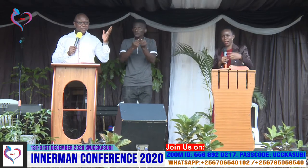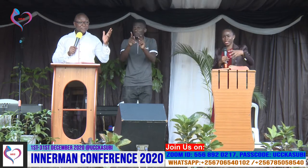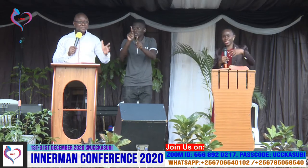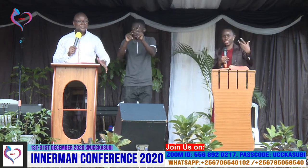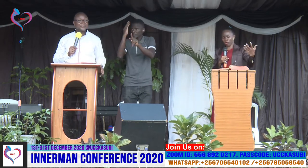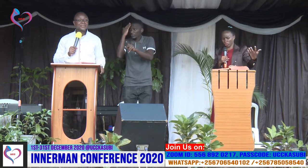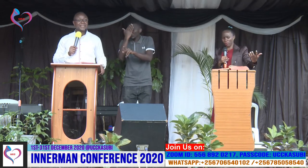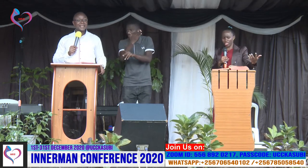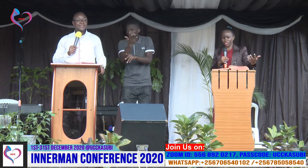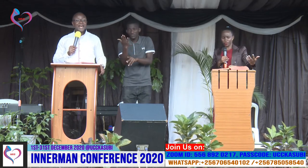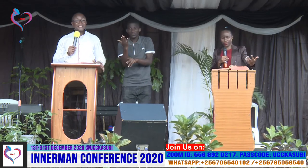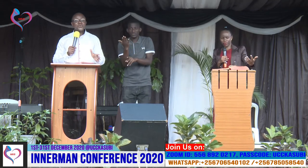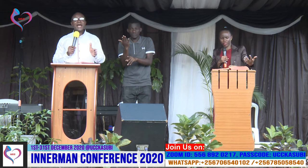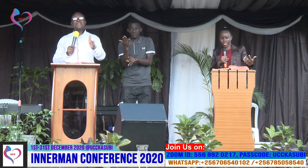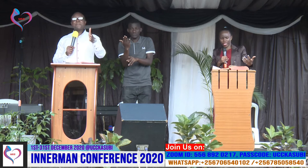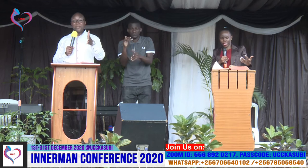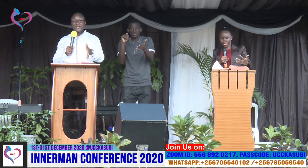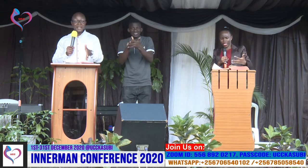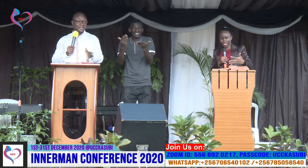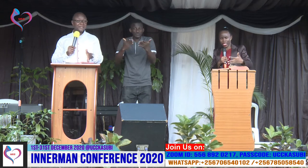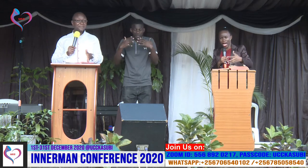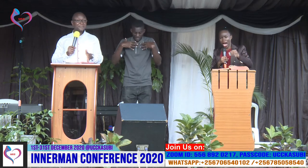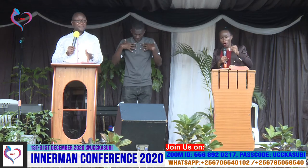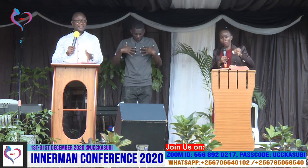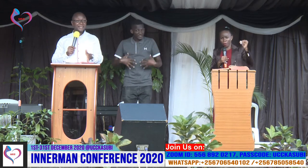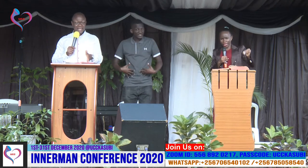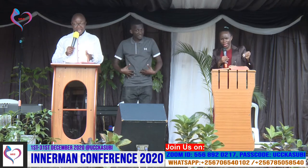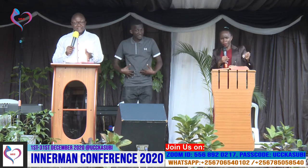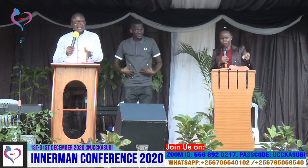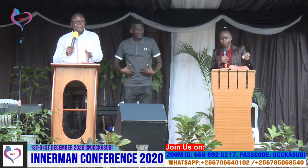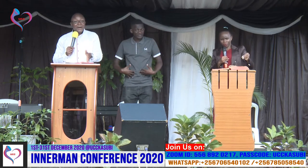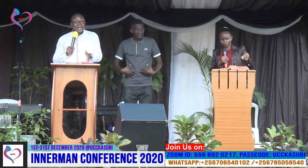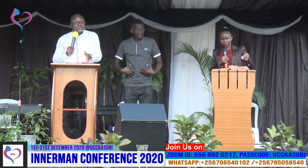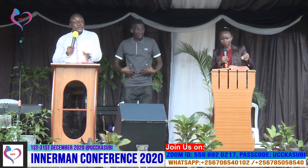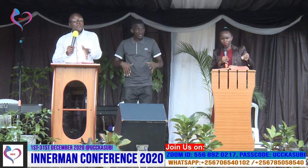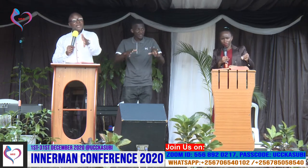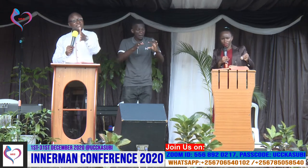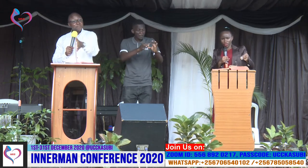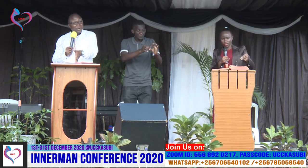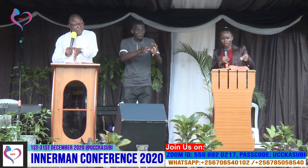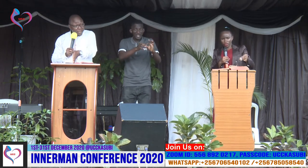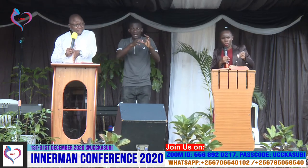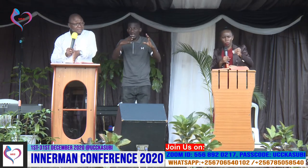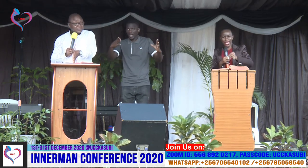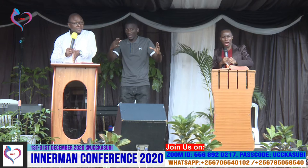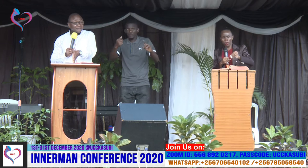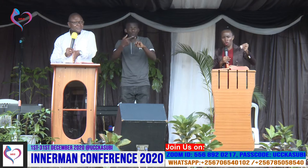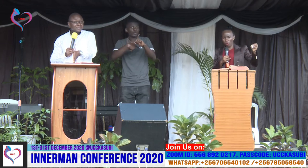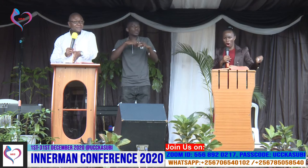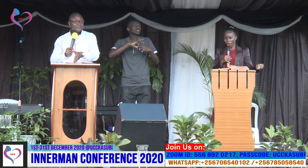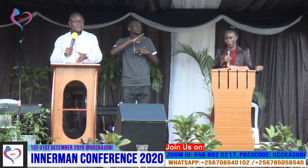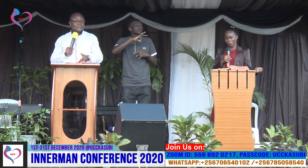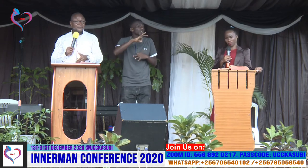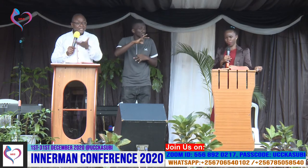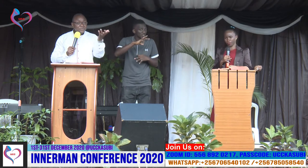know. Era basinga tikwe tumanyi. That's where the body awo mubiri separates from the spirit. Gweya ula